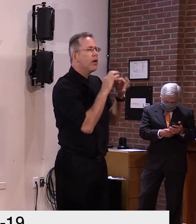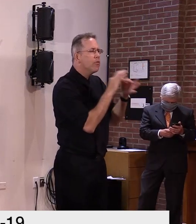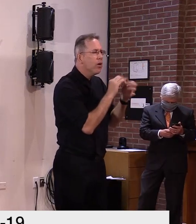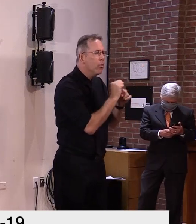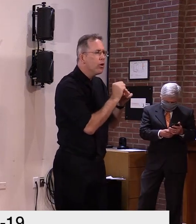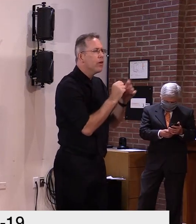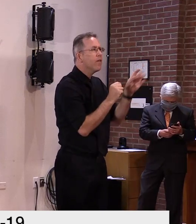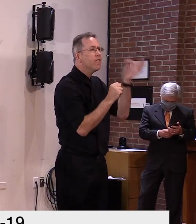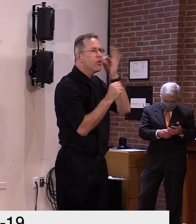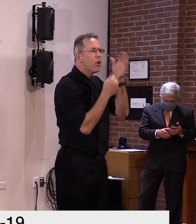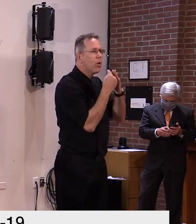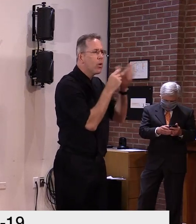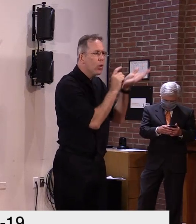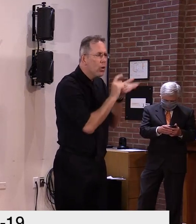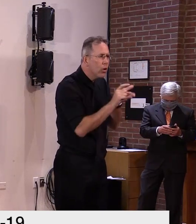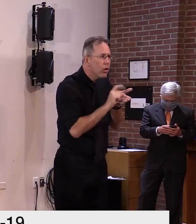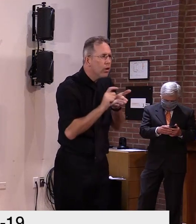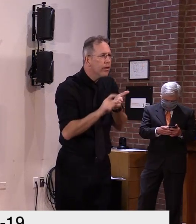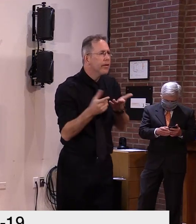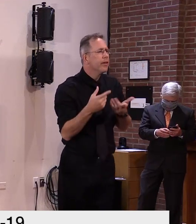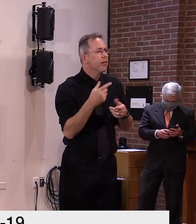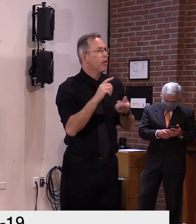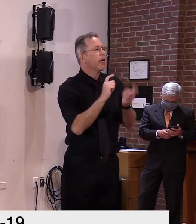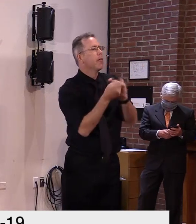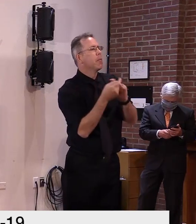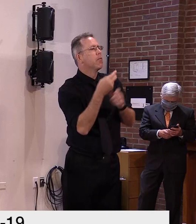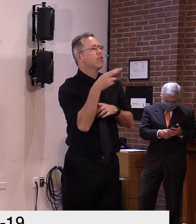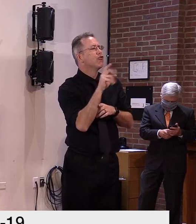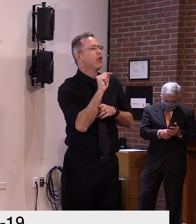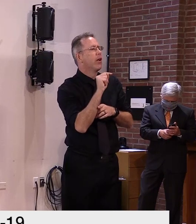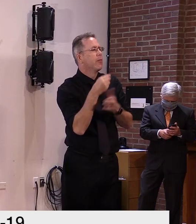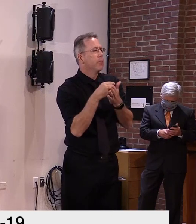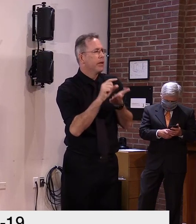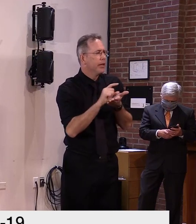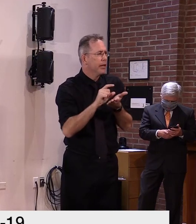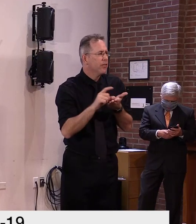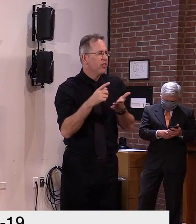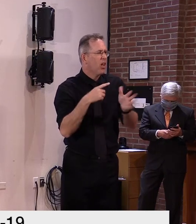grants. But happy to take it offline and try to find that answer for you.